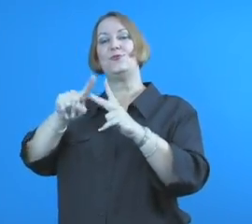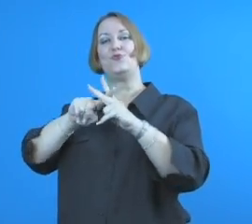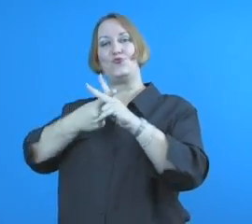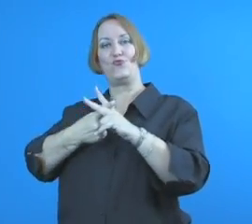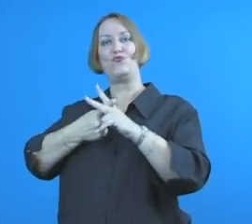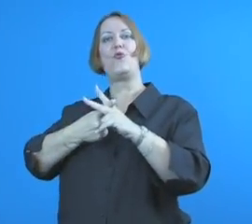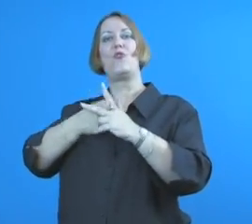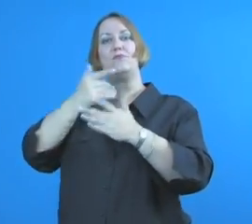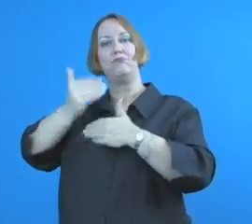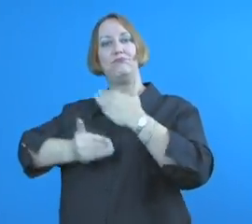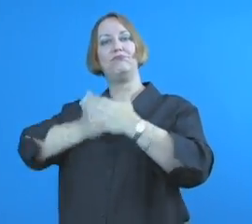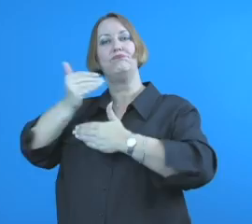need it most.